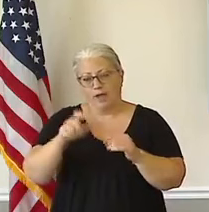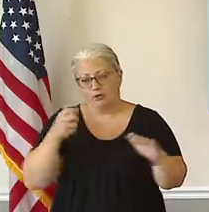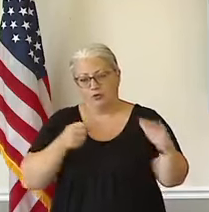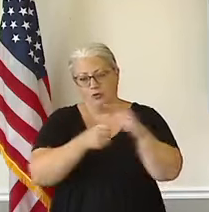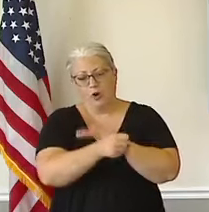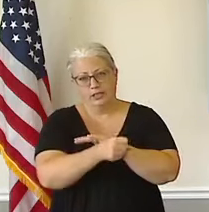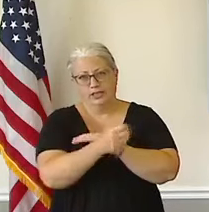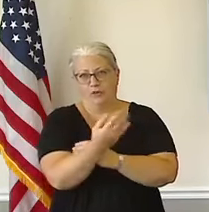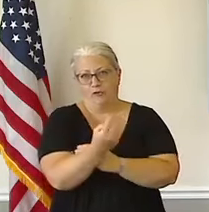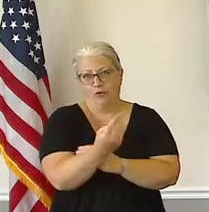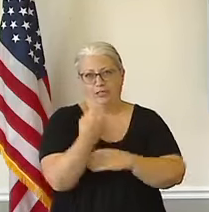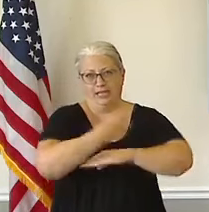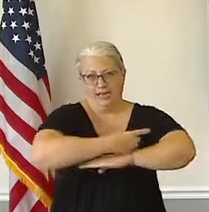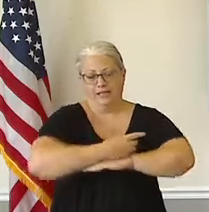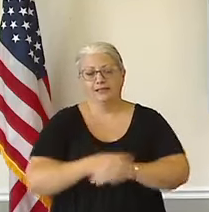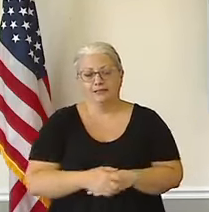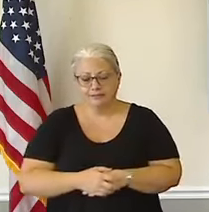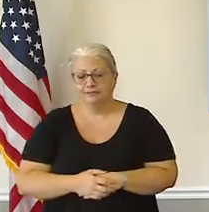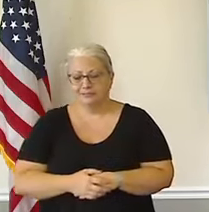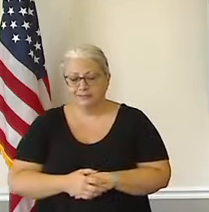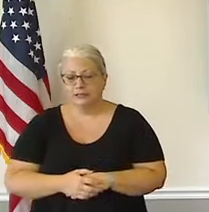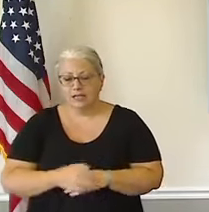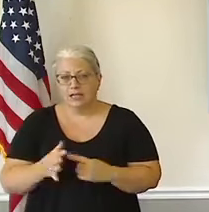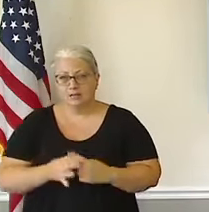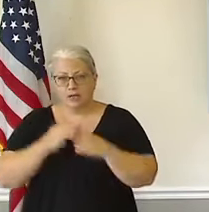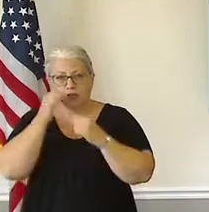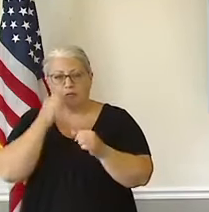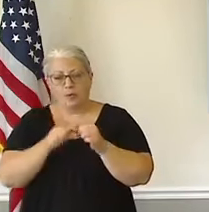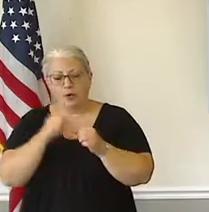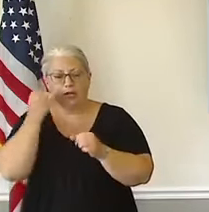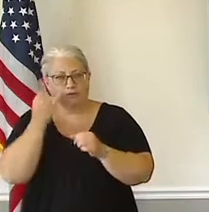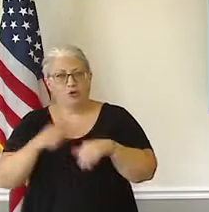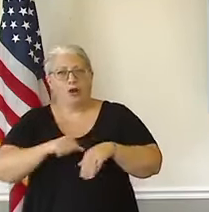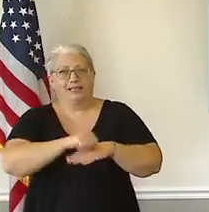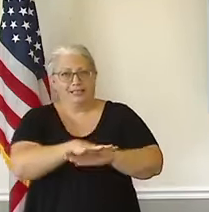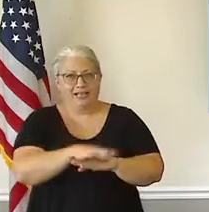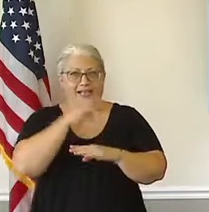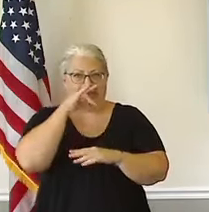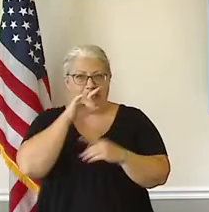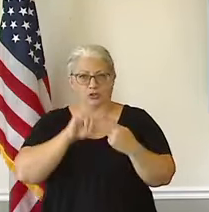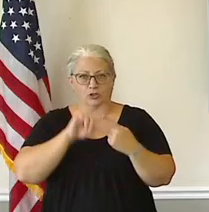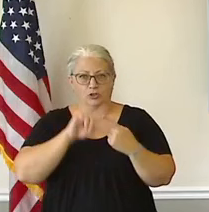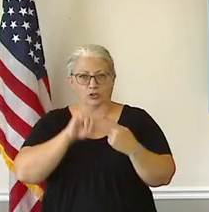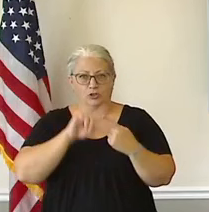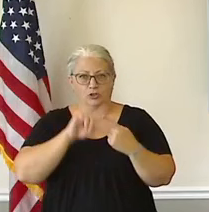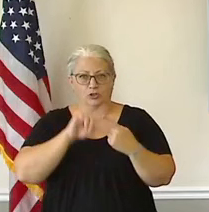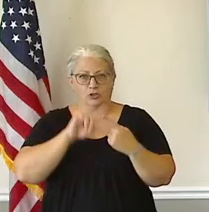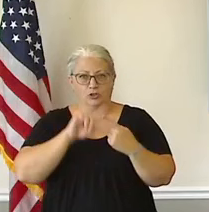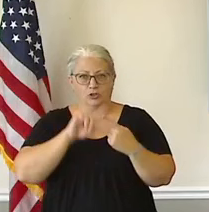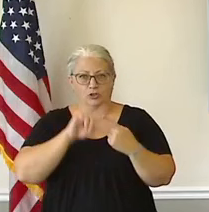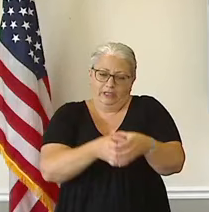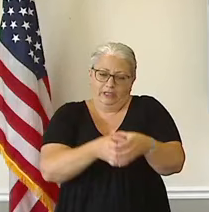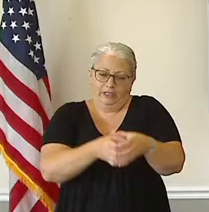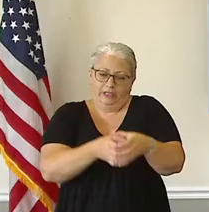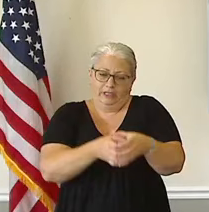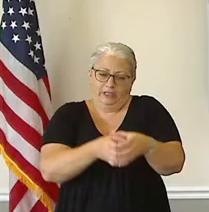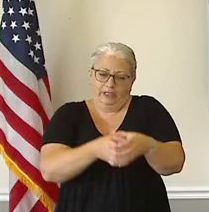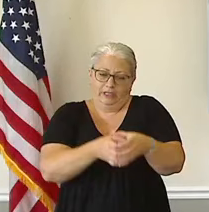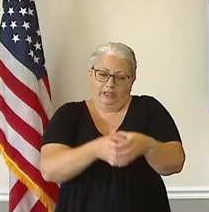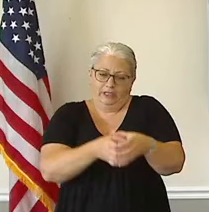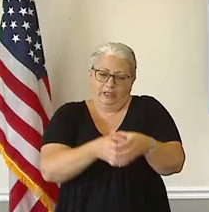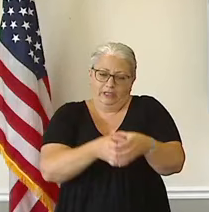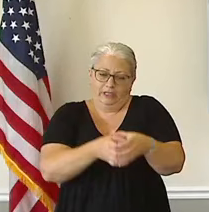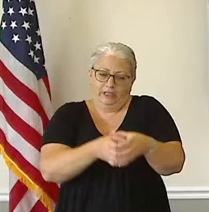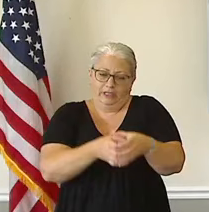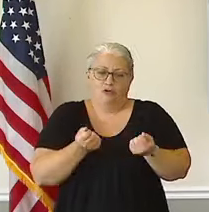We just want to contain the transmission of the disease, and we don't want to endanger anyone else So I know that many of you, you